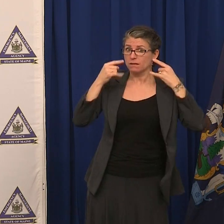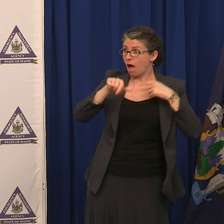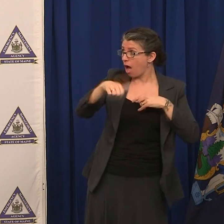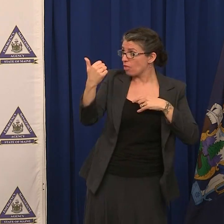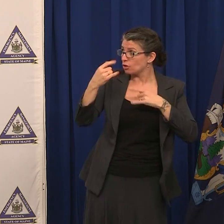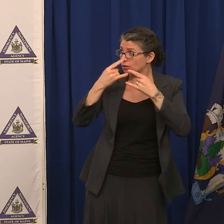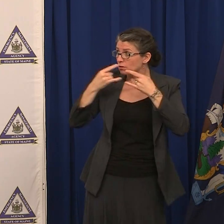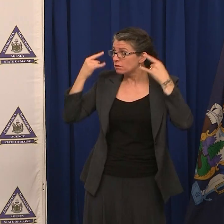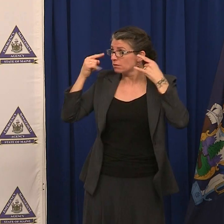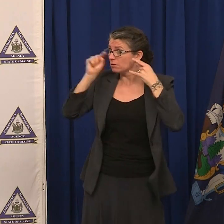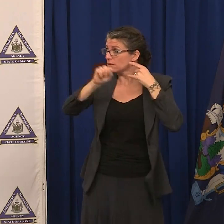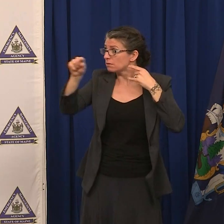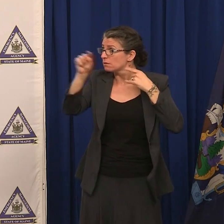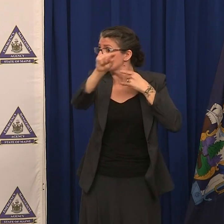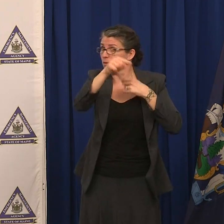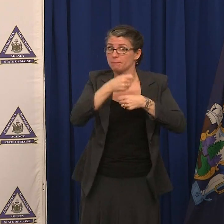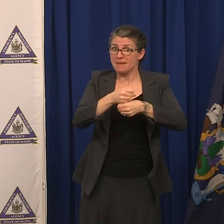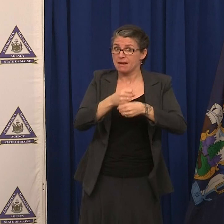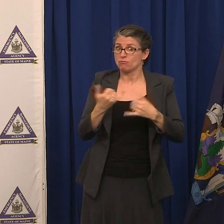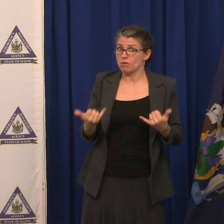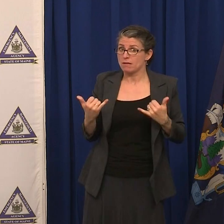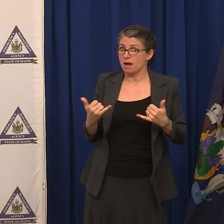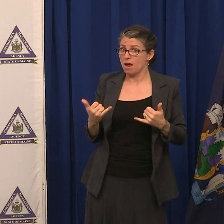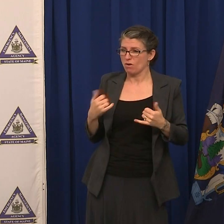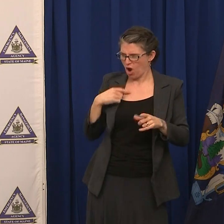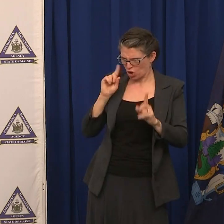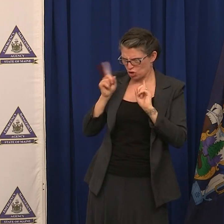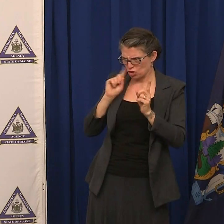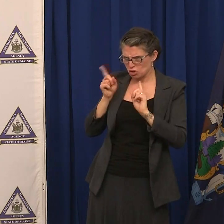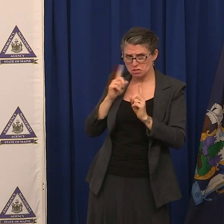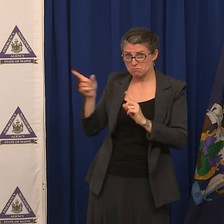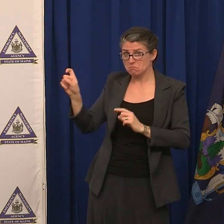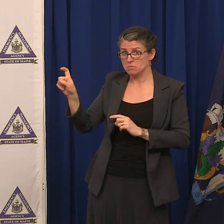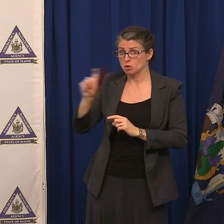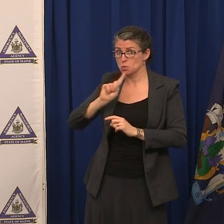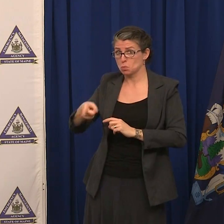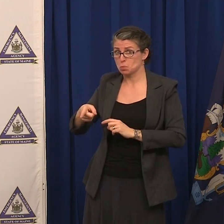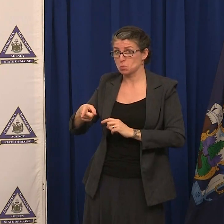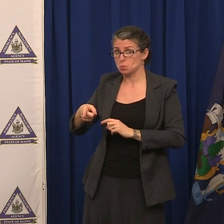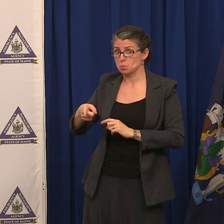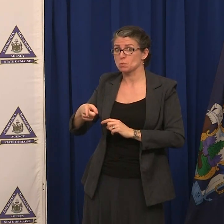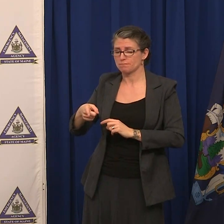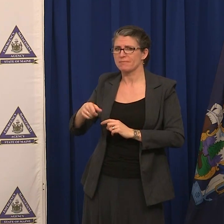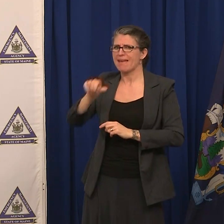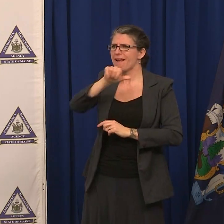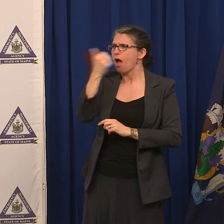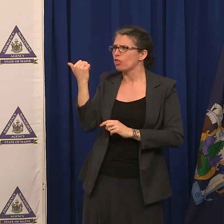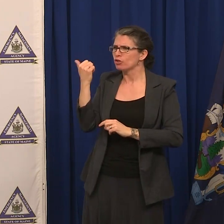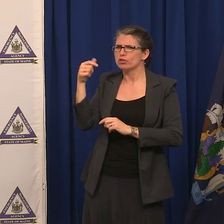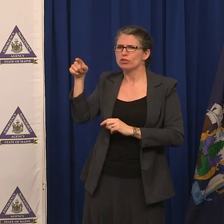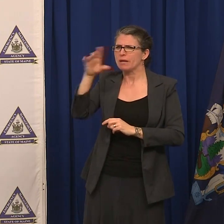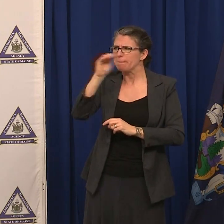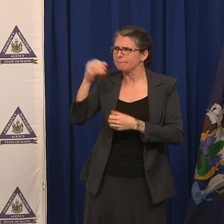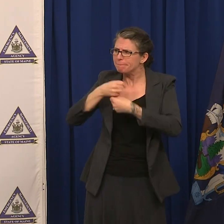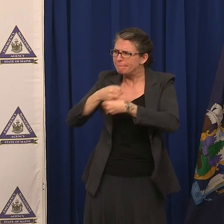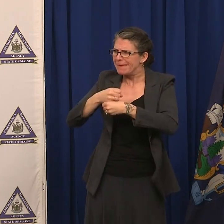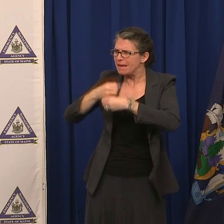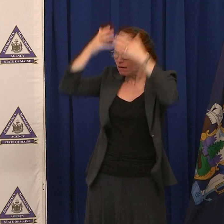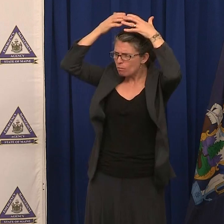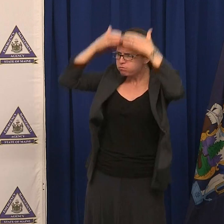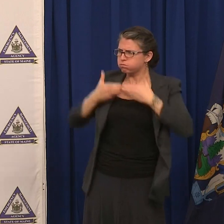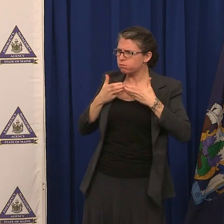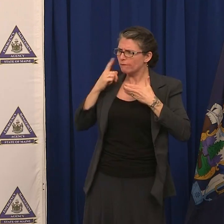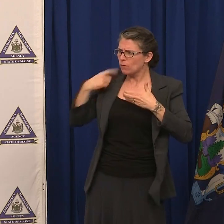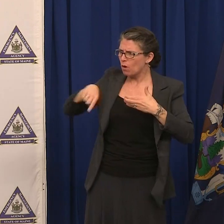And we've heard reports of some businesses making face shields. But are some of these other products currently able